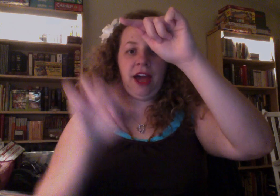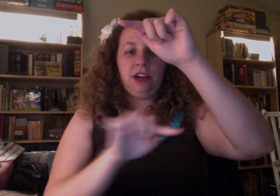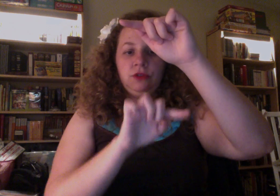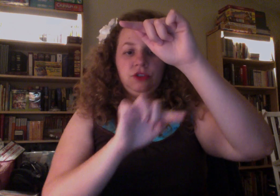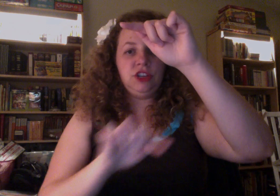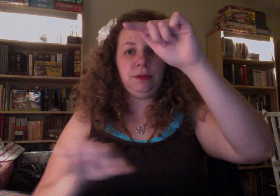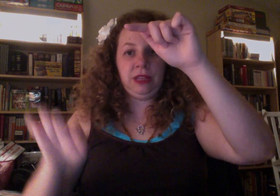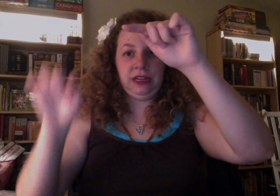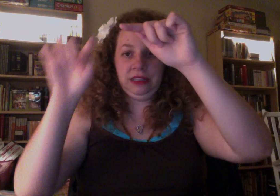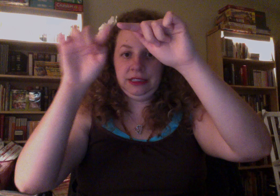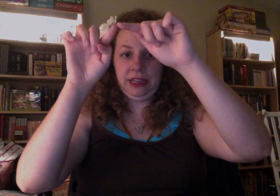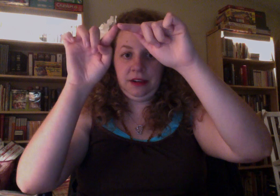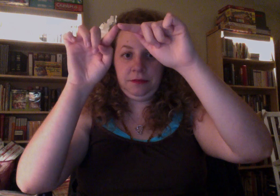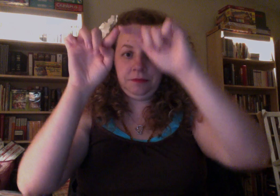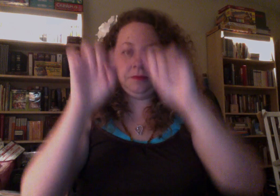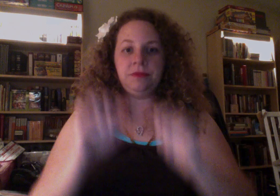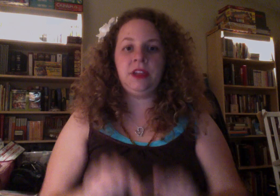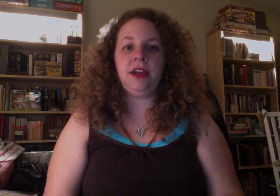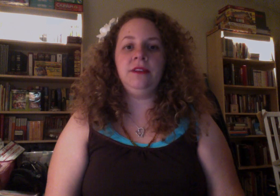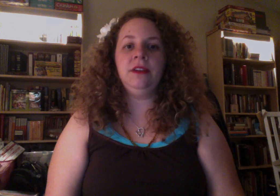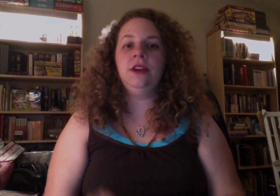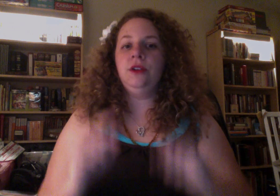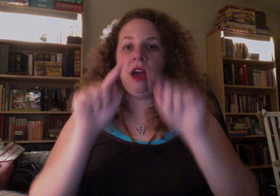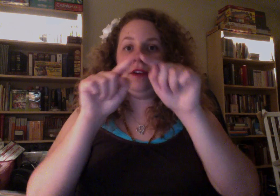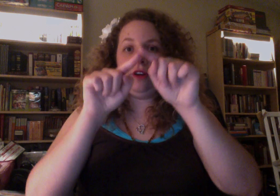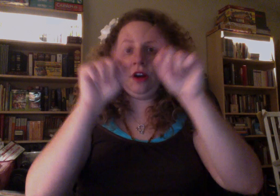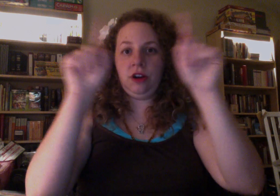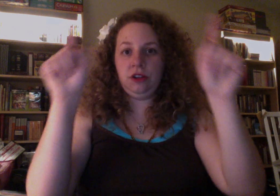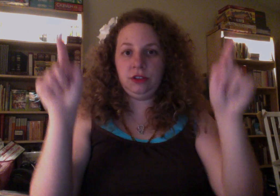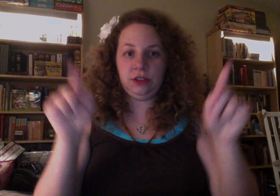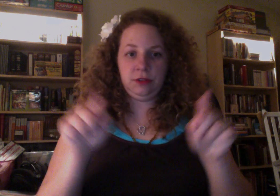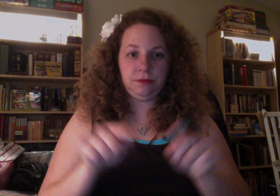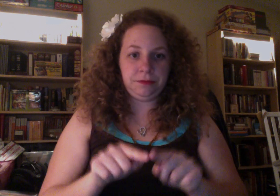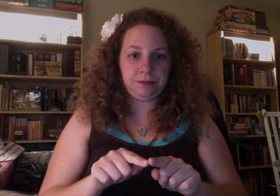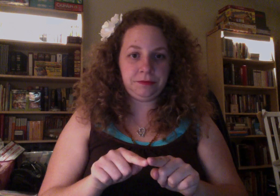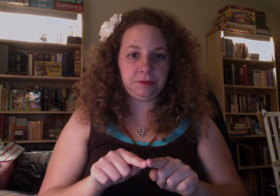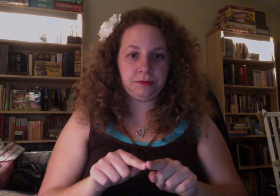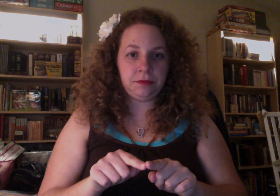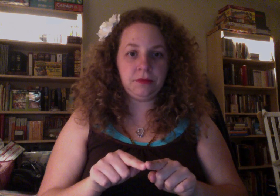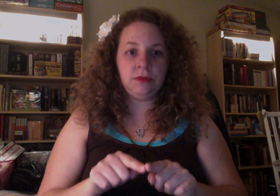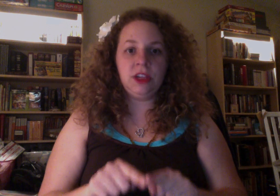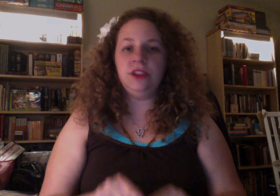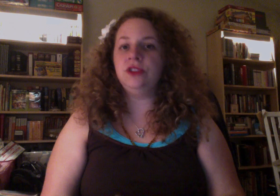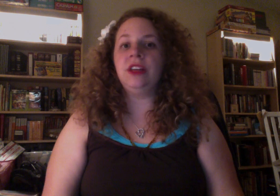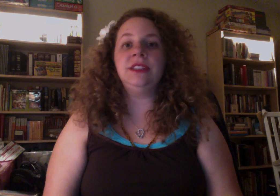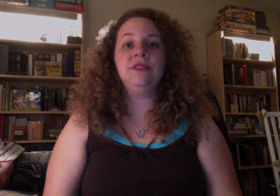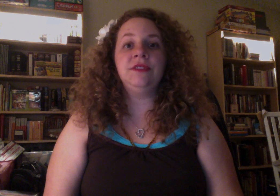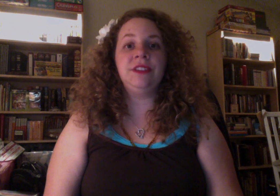actual shape that it is in. Okay, have a heart. There's lots of different things